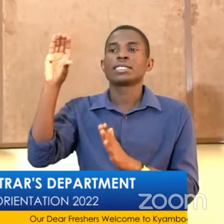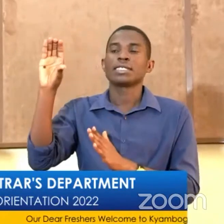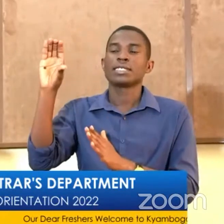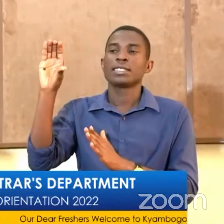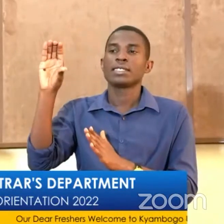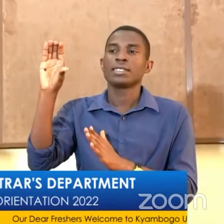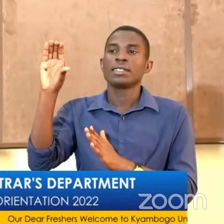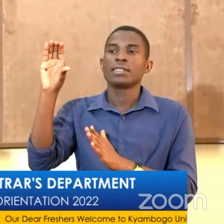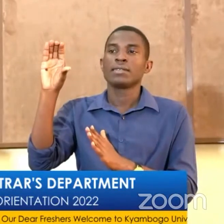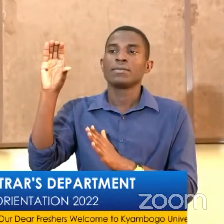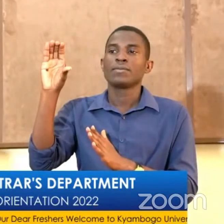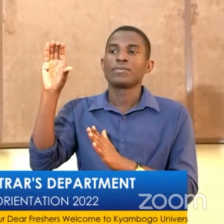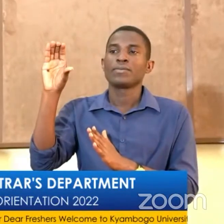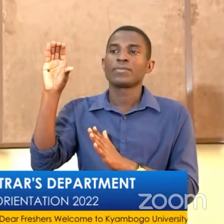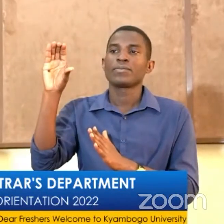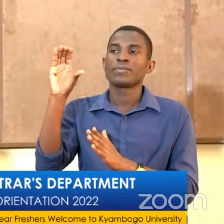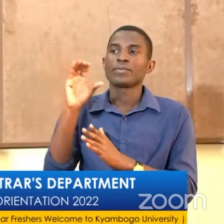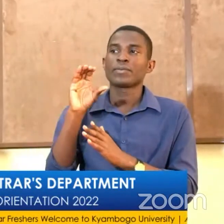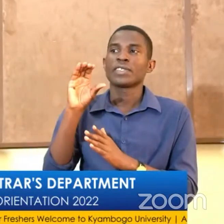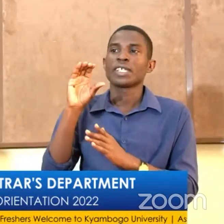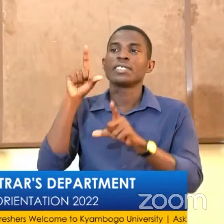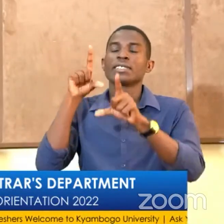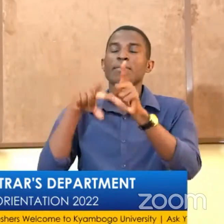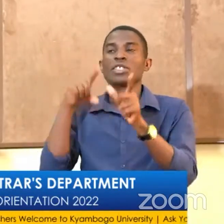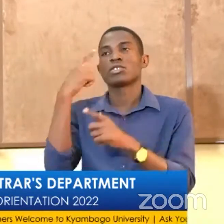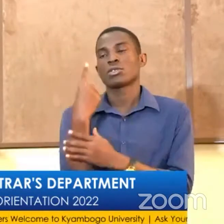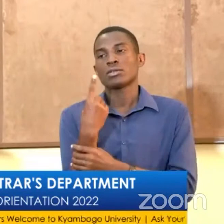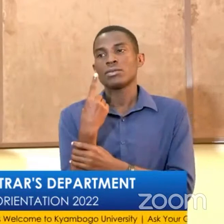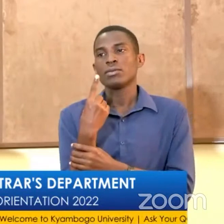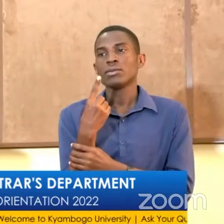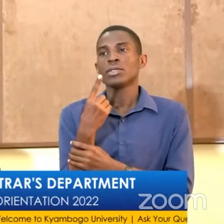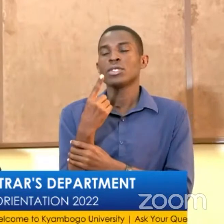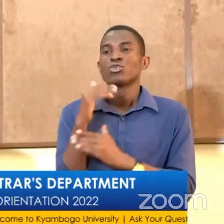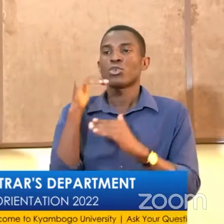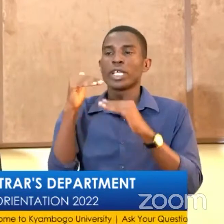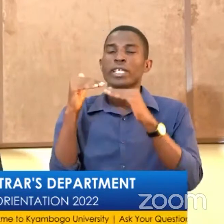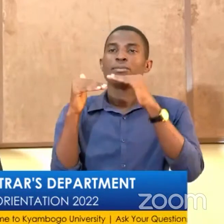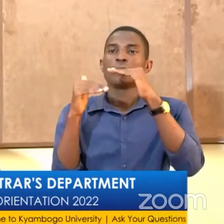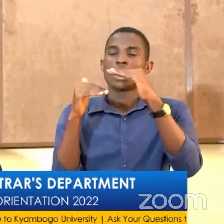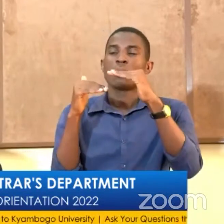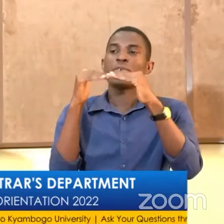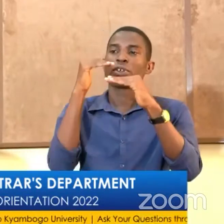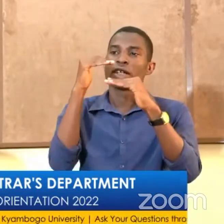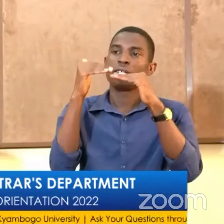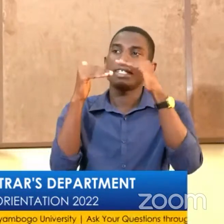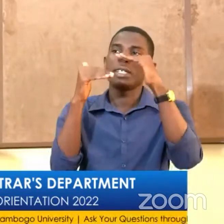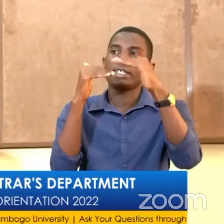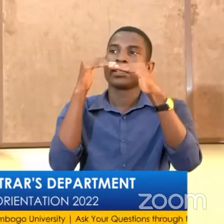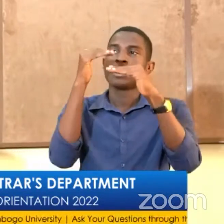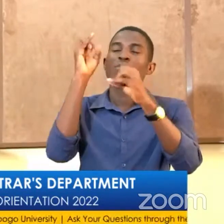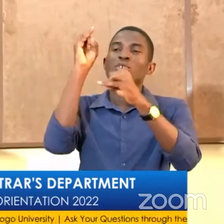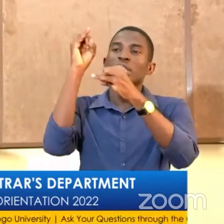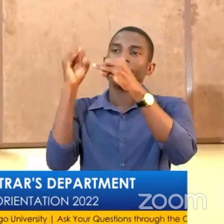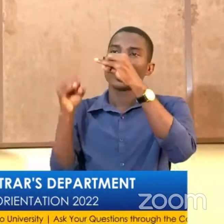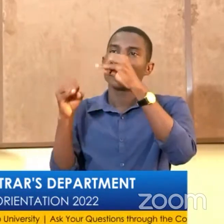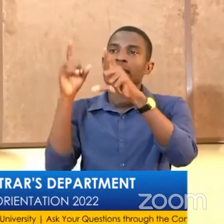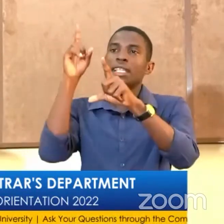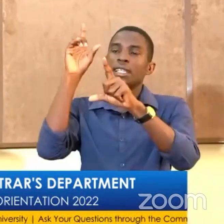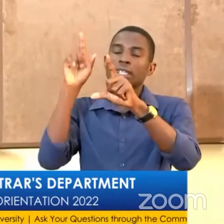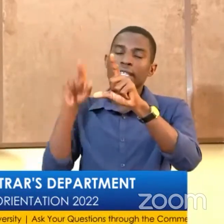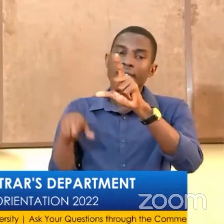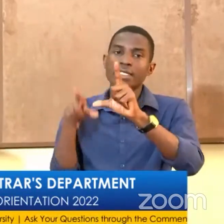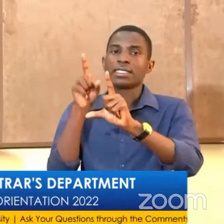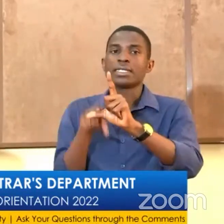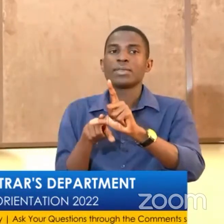That is semester 1. So we keep upgrading you up to the very last semester when you